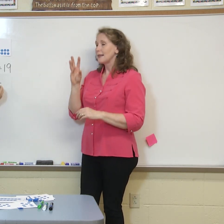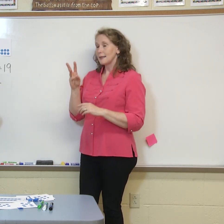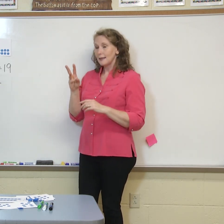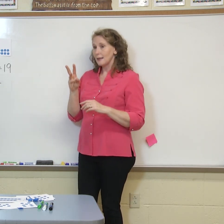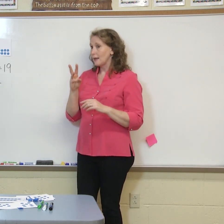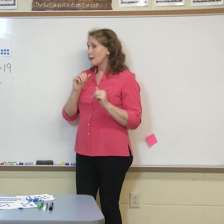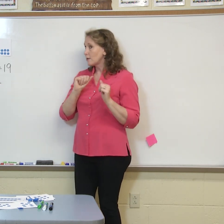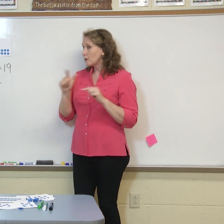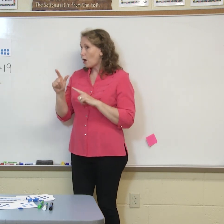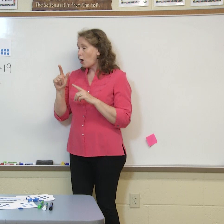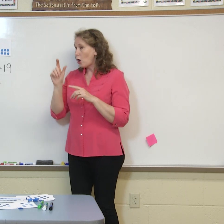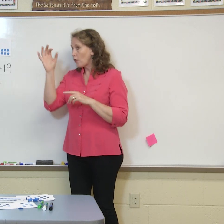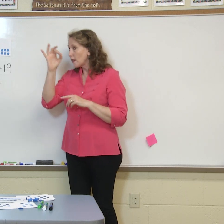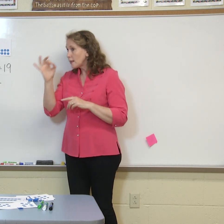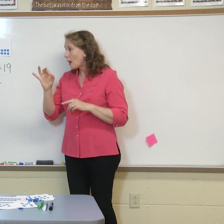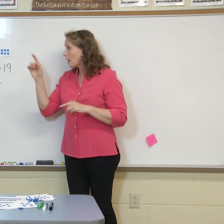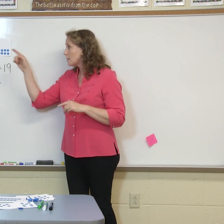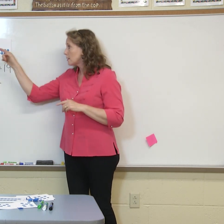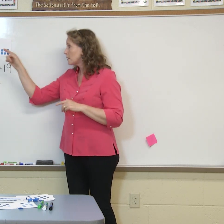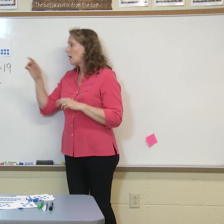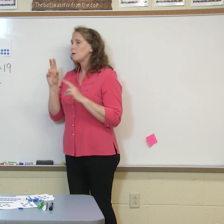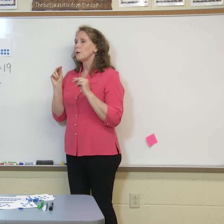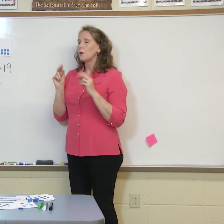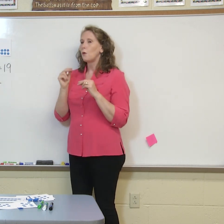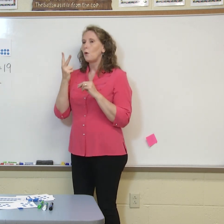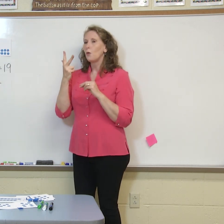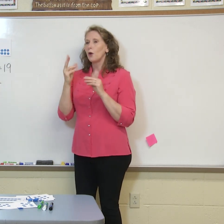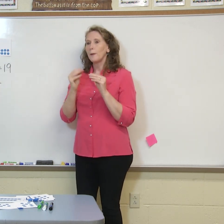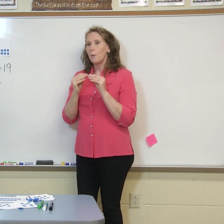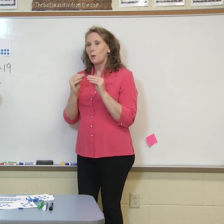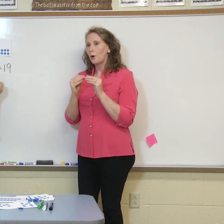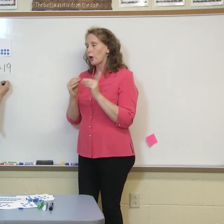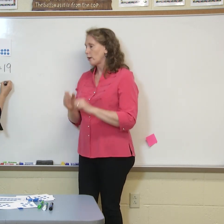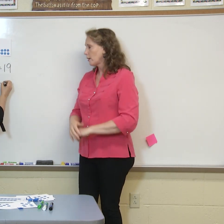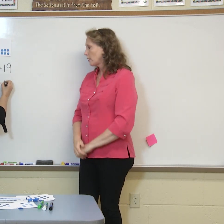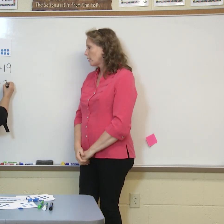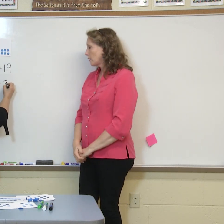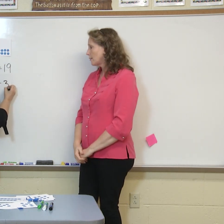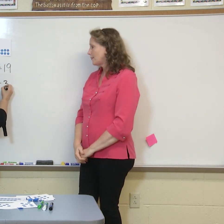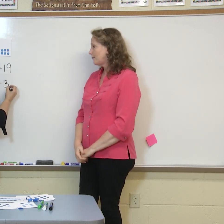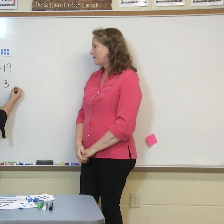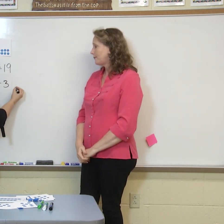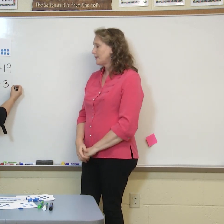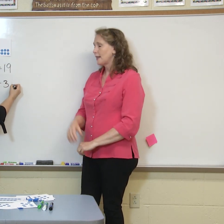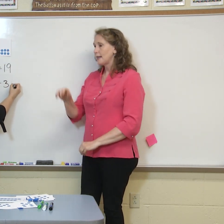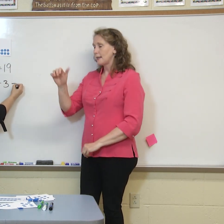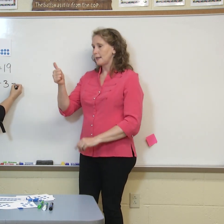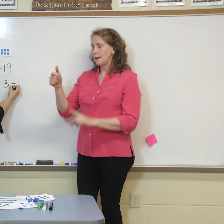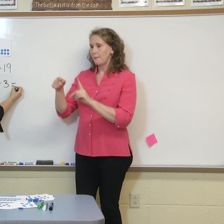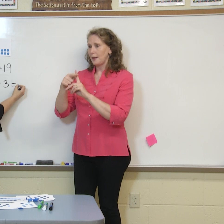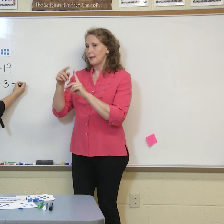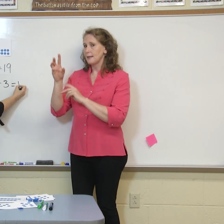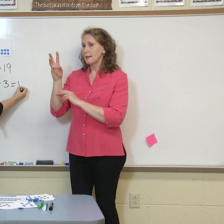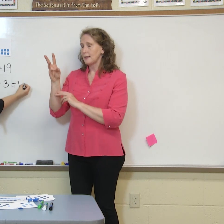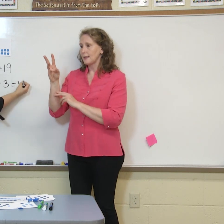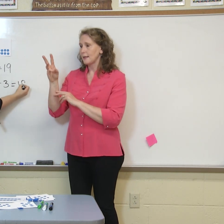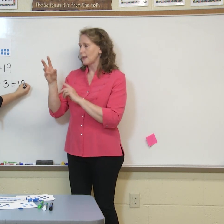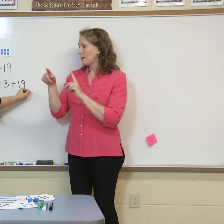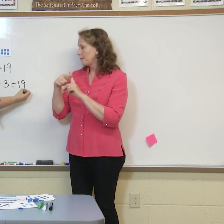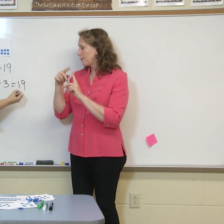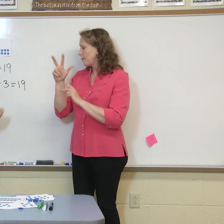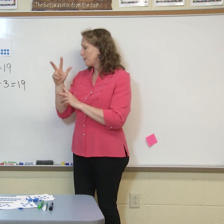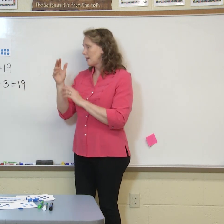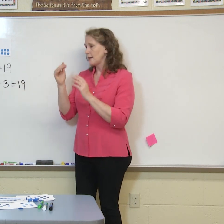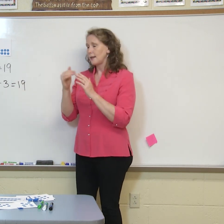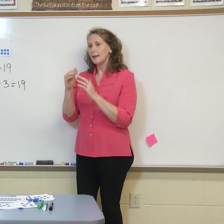that all the dots in the arrangement? No, we have 3 more. 10 and 6